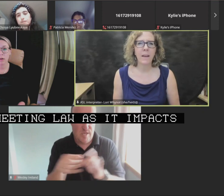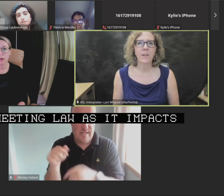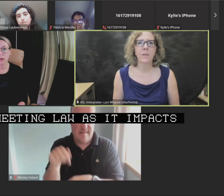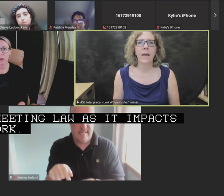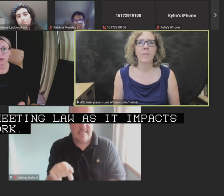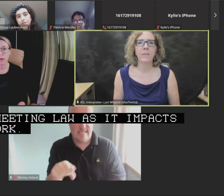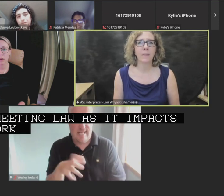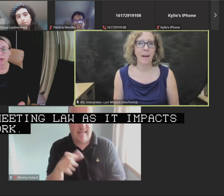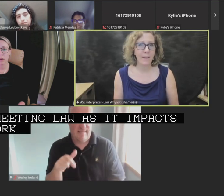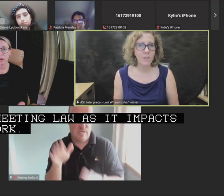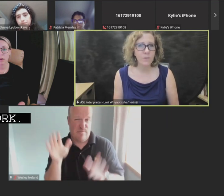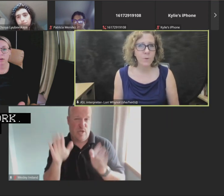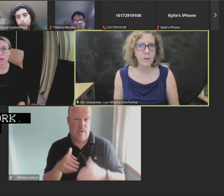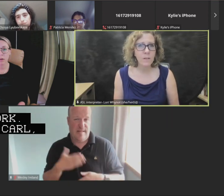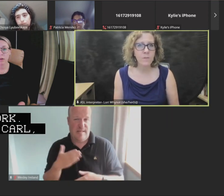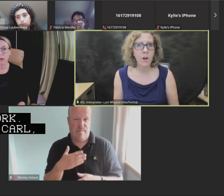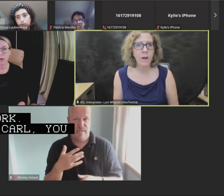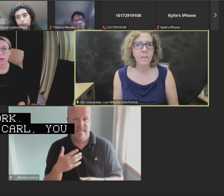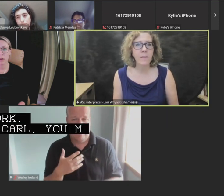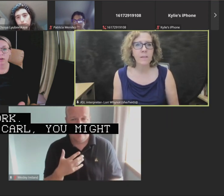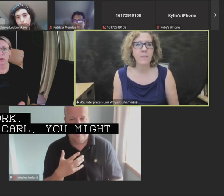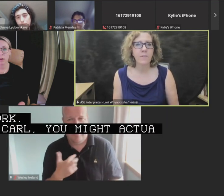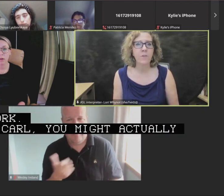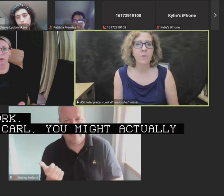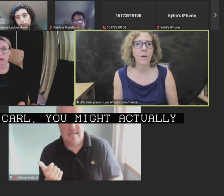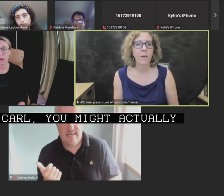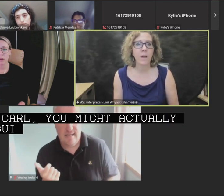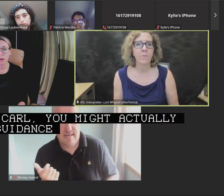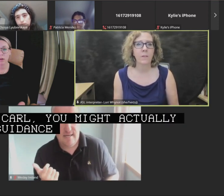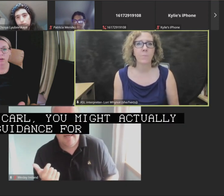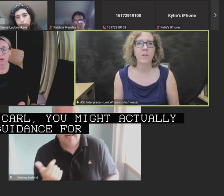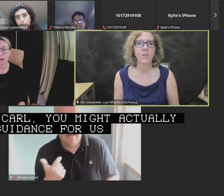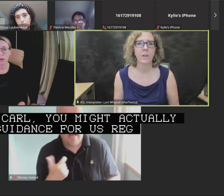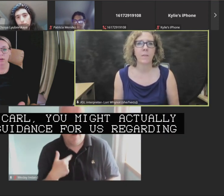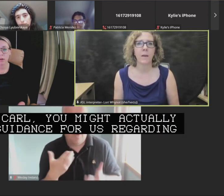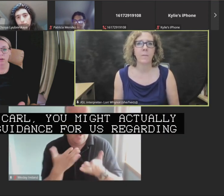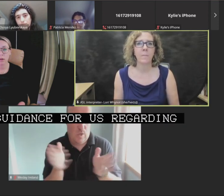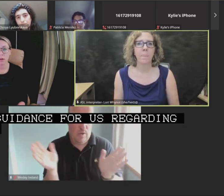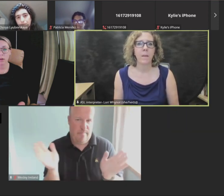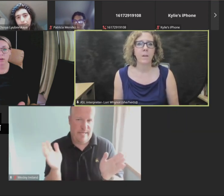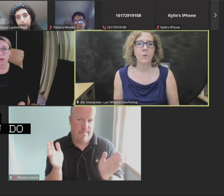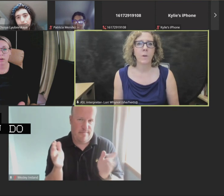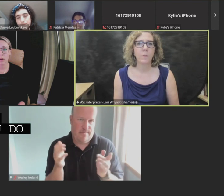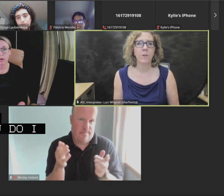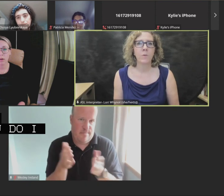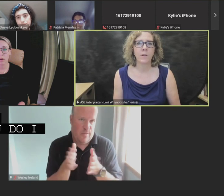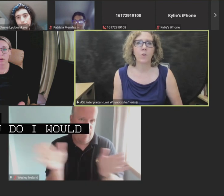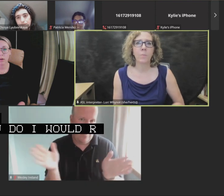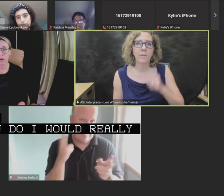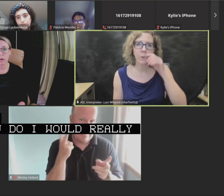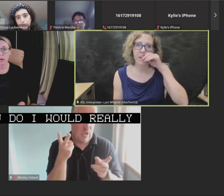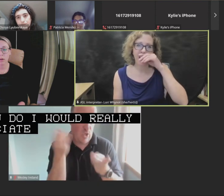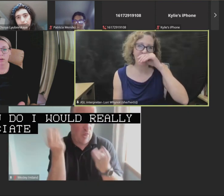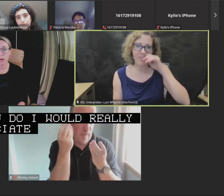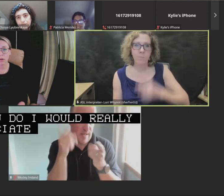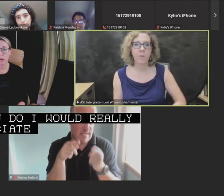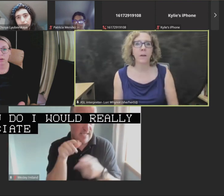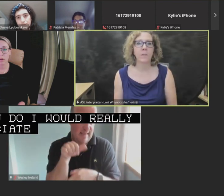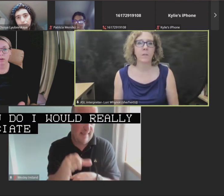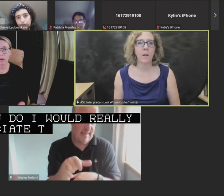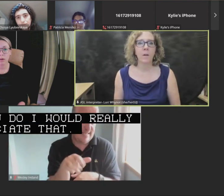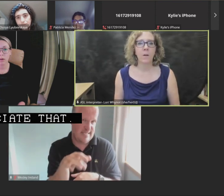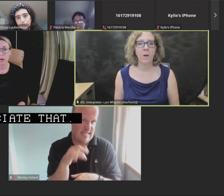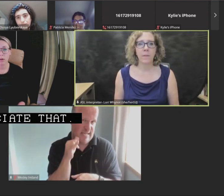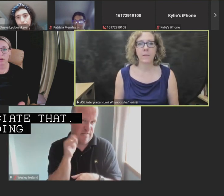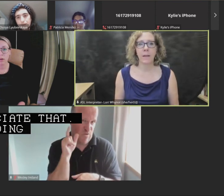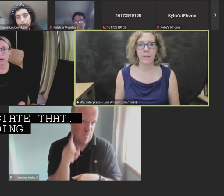maybe Carl, you might actually have some guidance for us regarding this. And if you do, I'd really appreciate that. So what I'm gonna do is I'm gonna open the floor to gather some